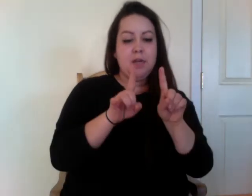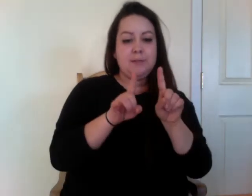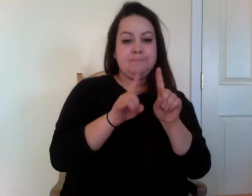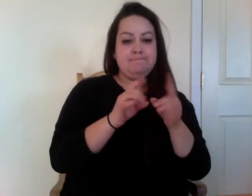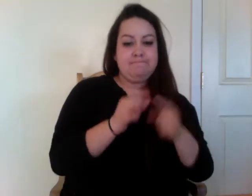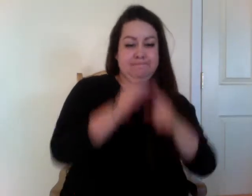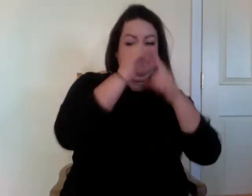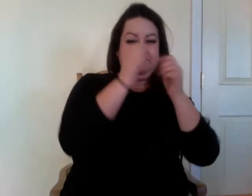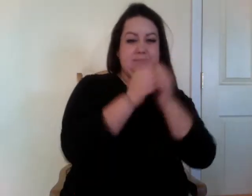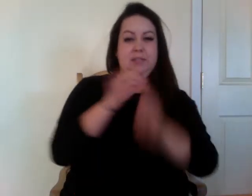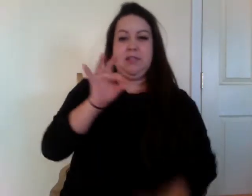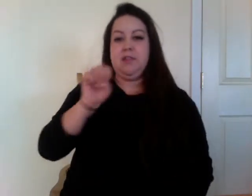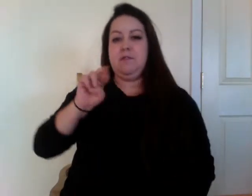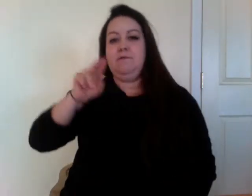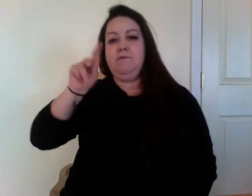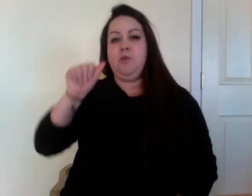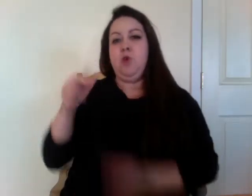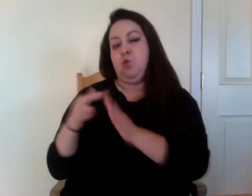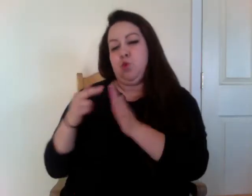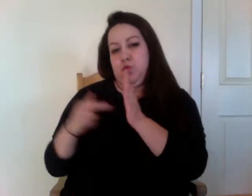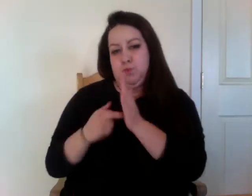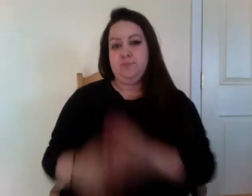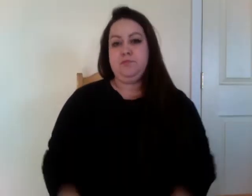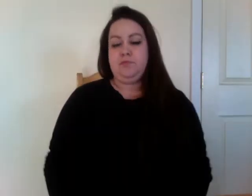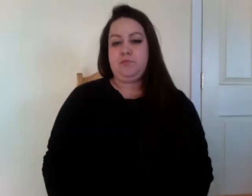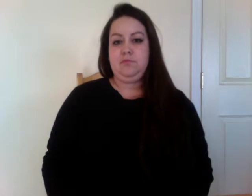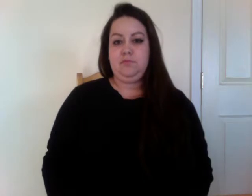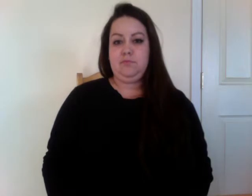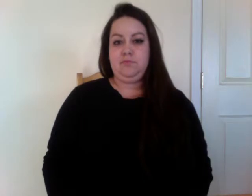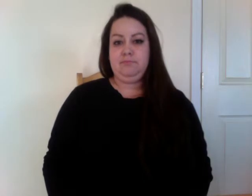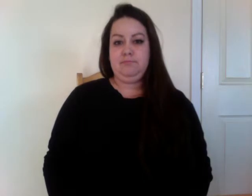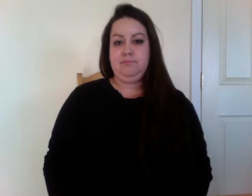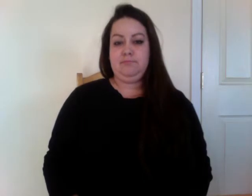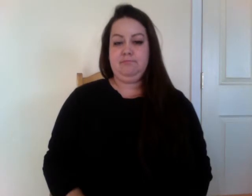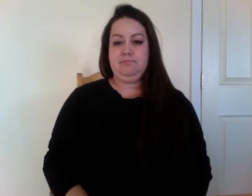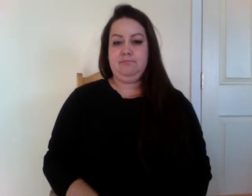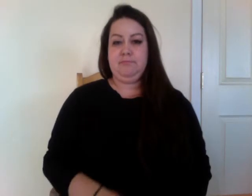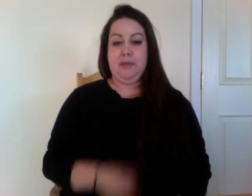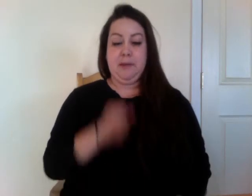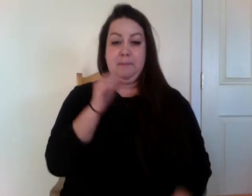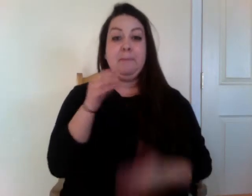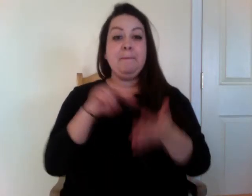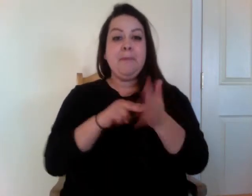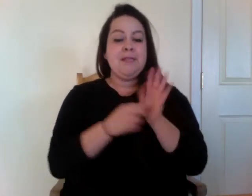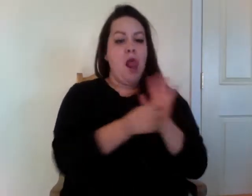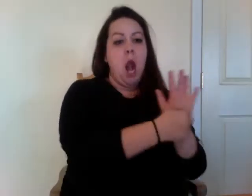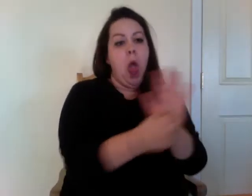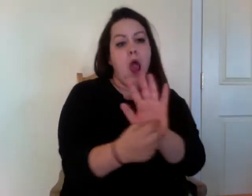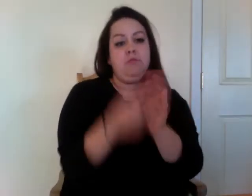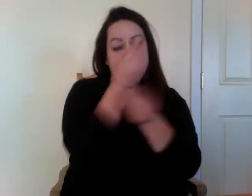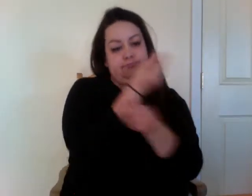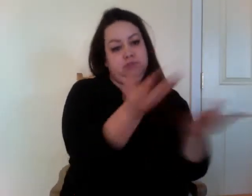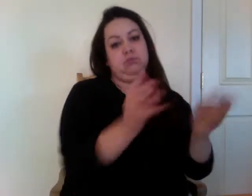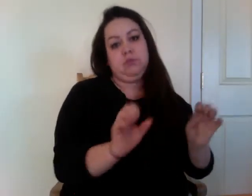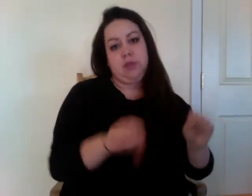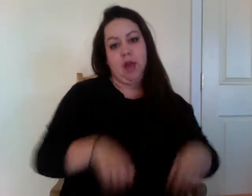protected. They are not protected from being shared. And two of the main exceptions that we need to know about and